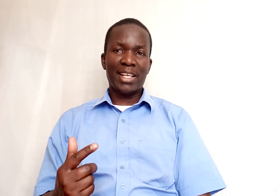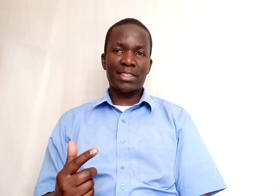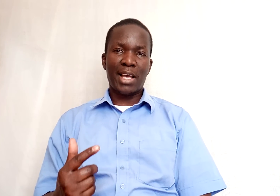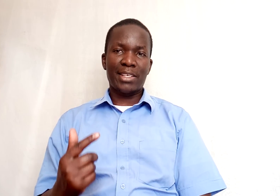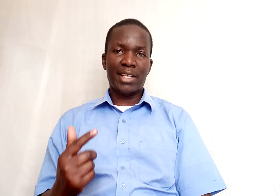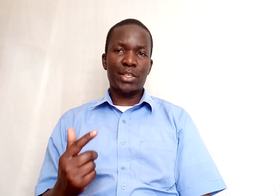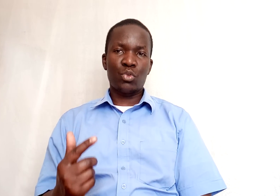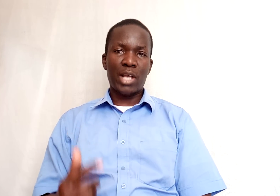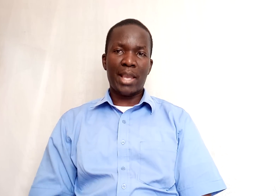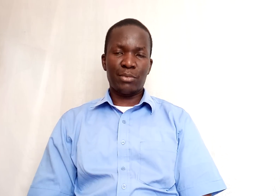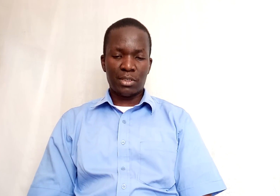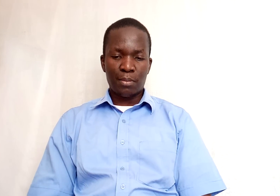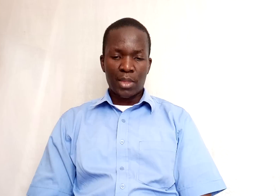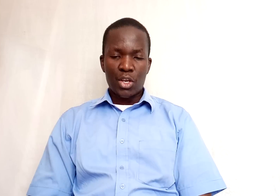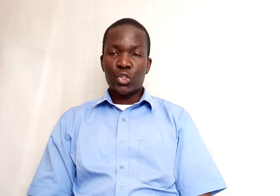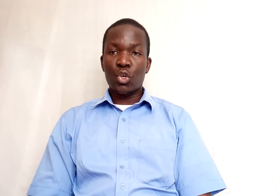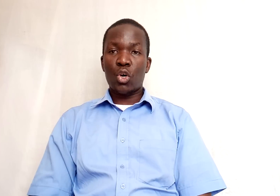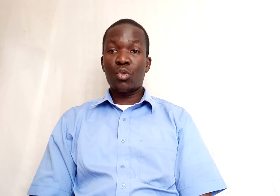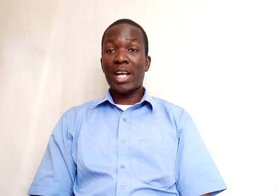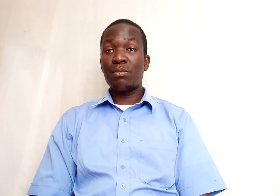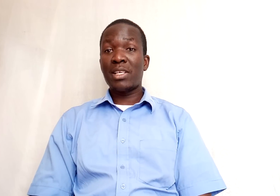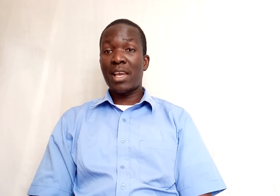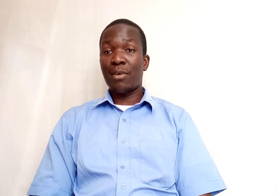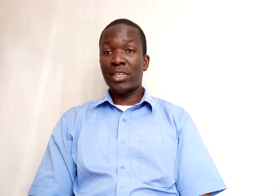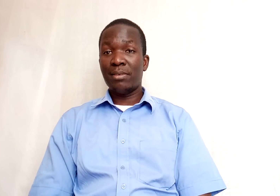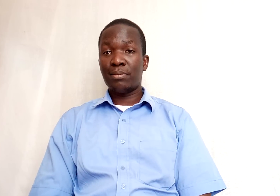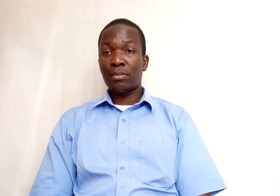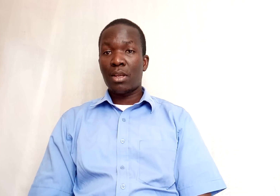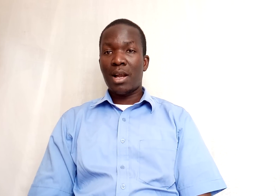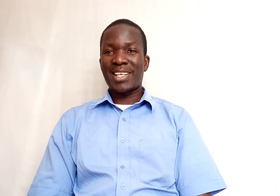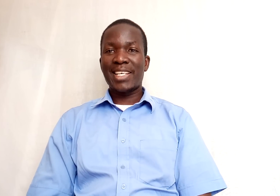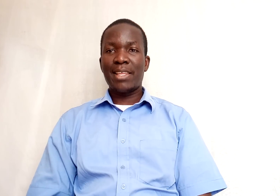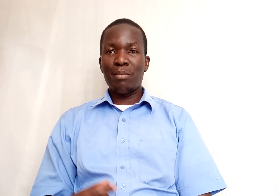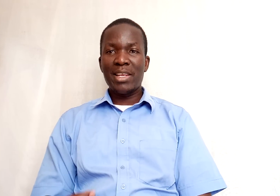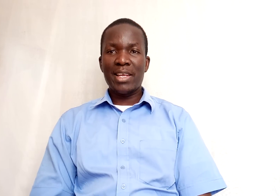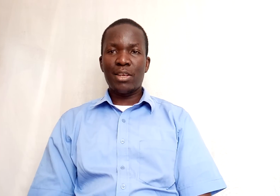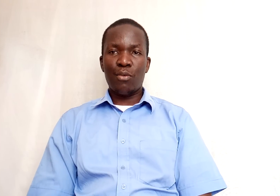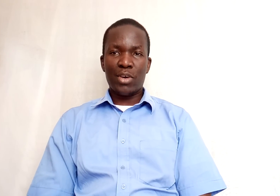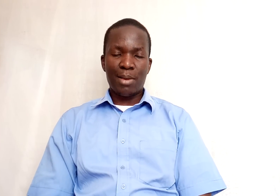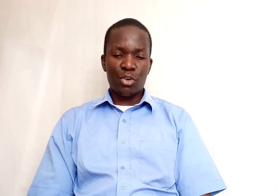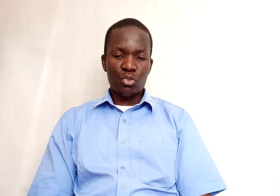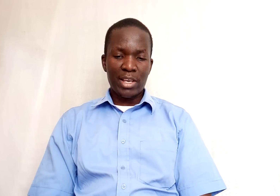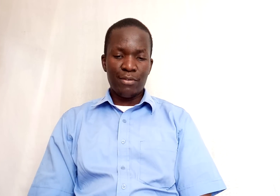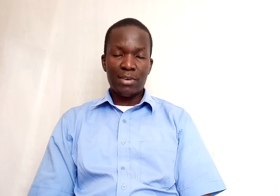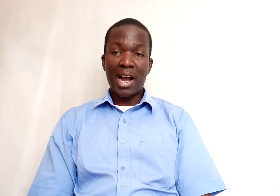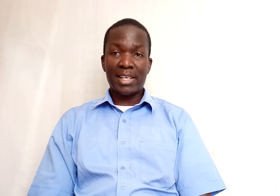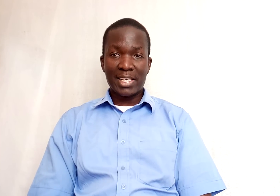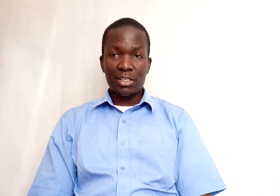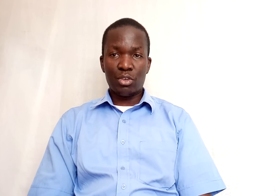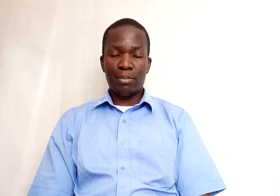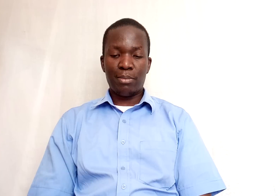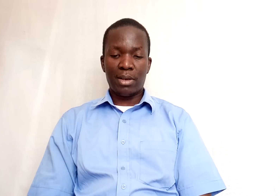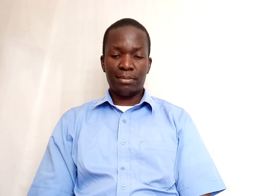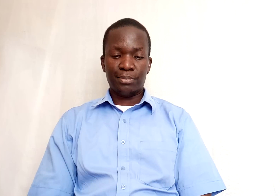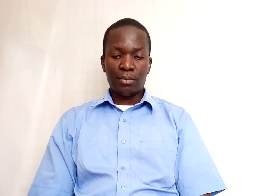sentence I'll sign 2 times. So look at me carefully and get the meaning of what I'm going to give and write it on the paper.